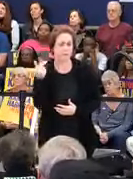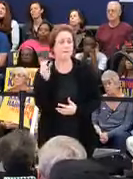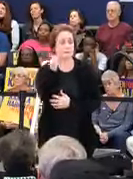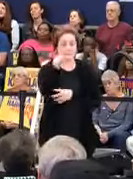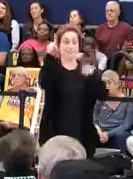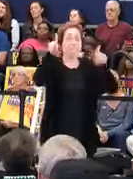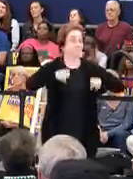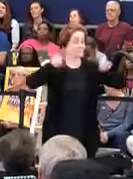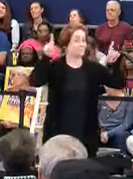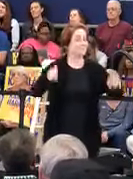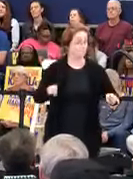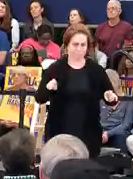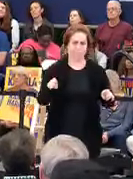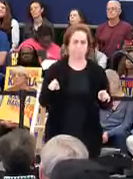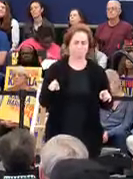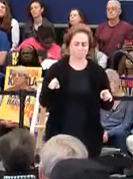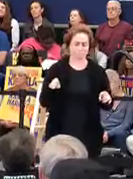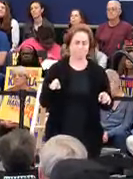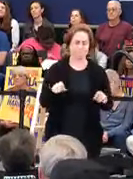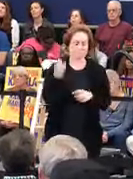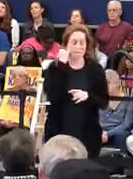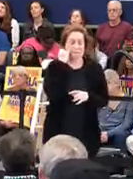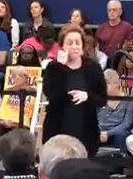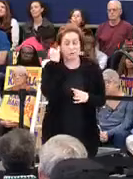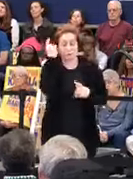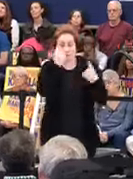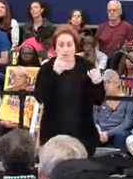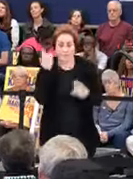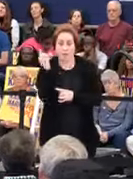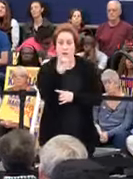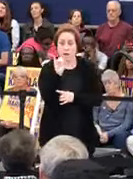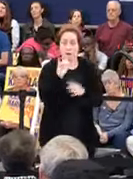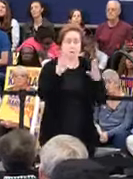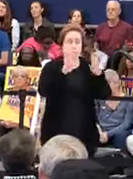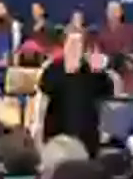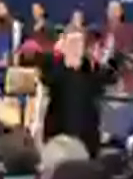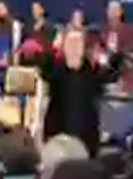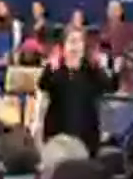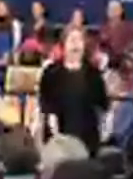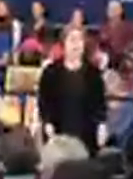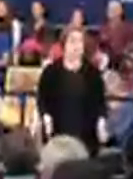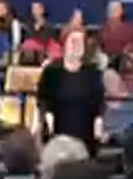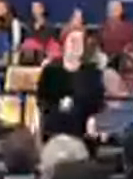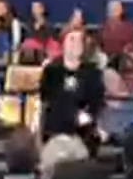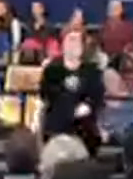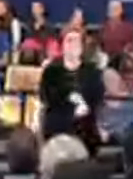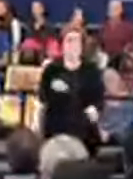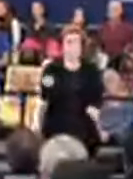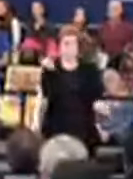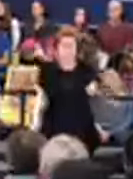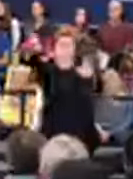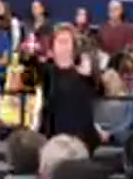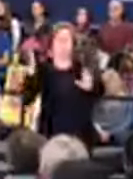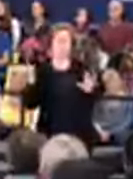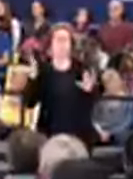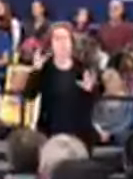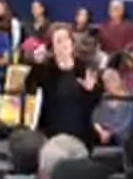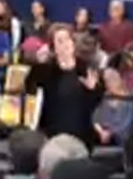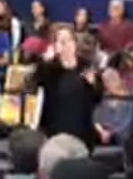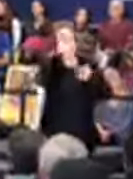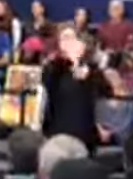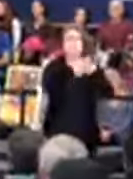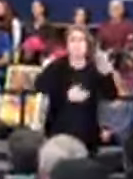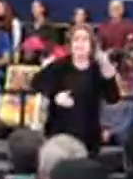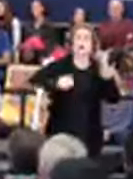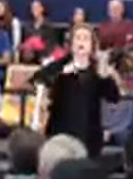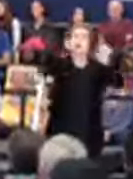tested. And, you know, if you think of it like a house experiencing a natural disaster, yes, you know, some of the shingles have